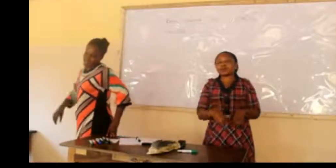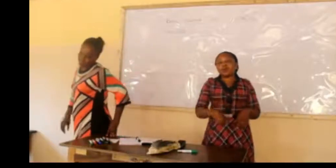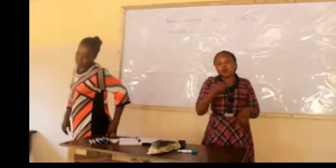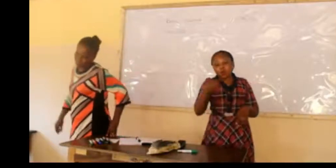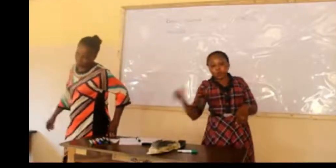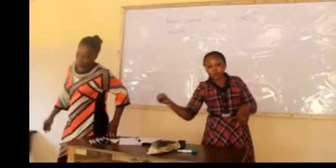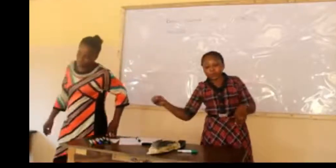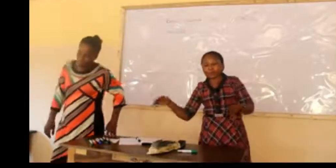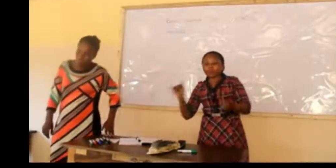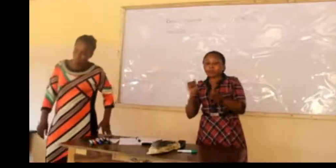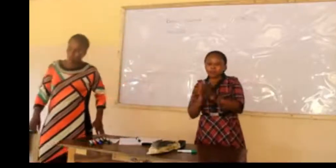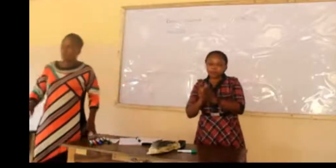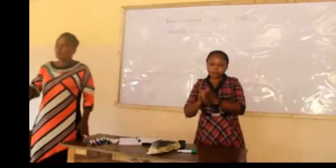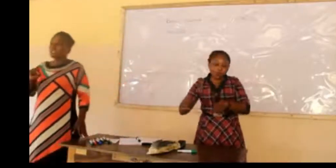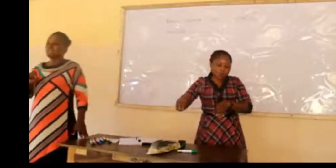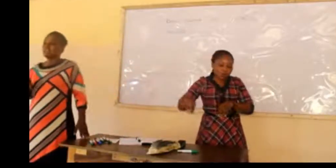planet.